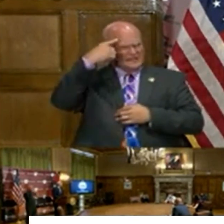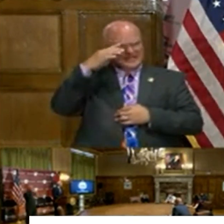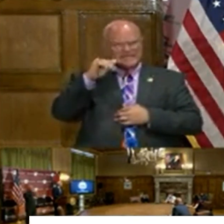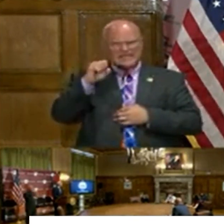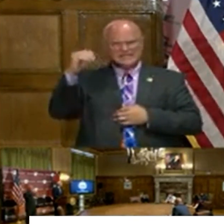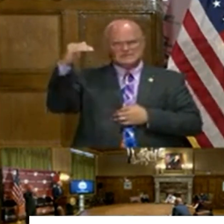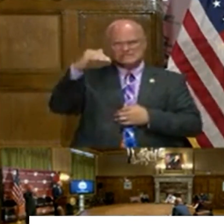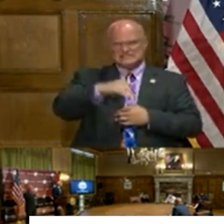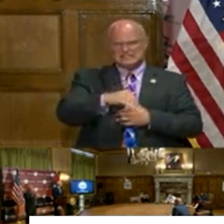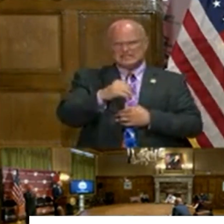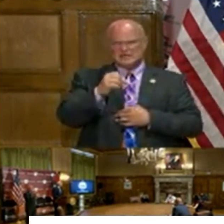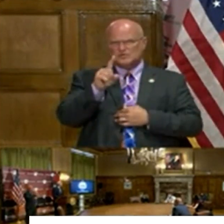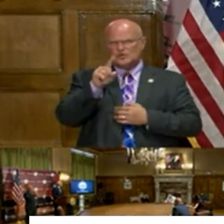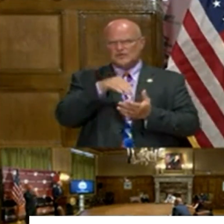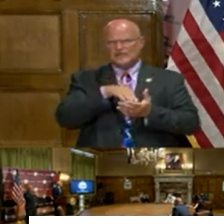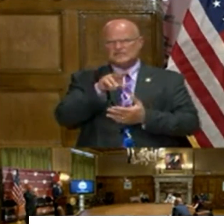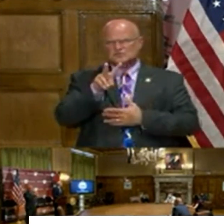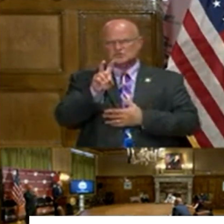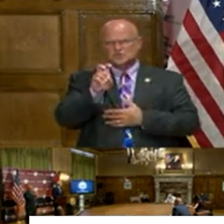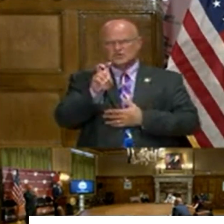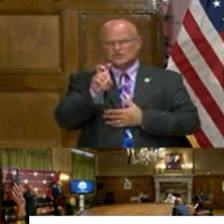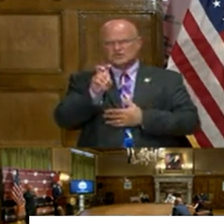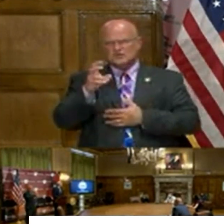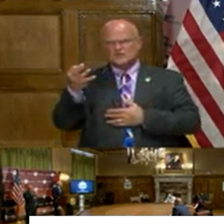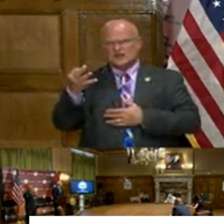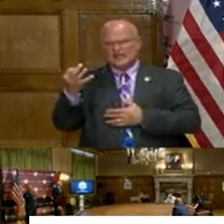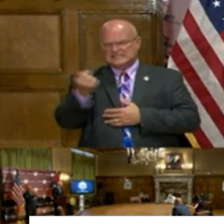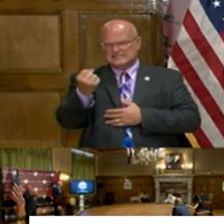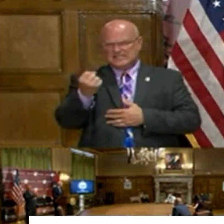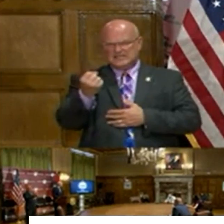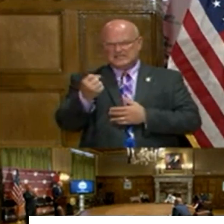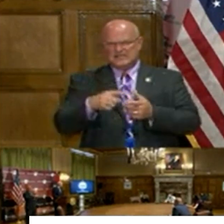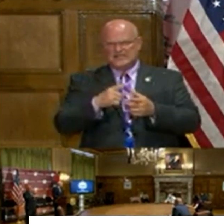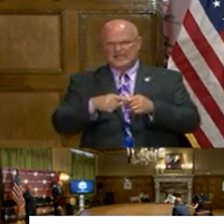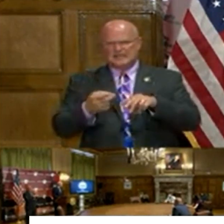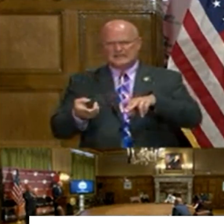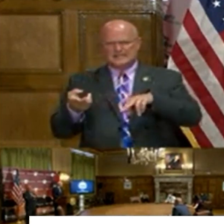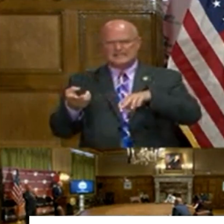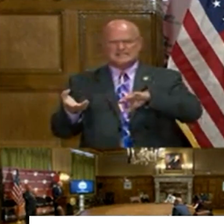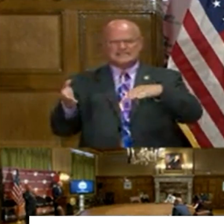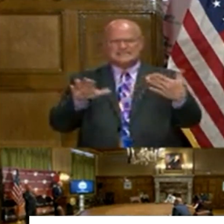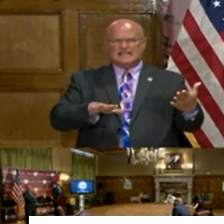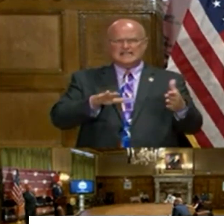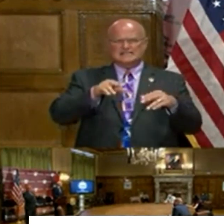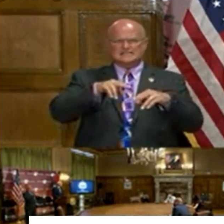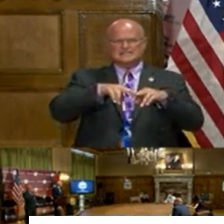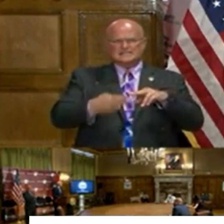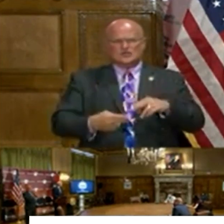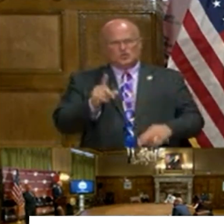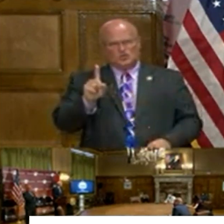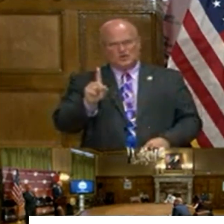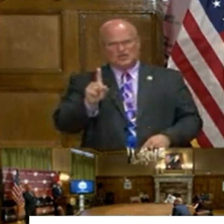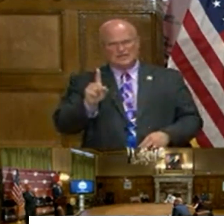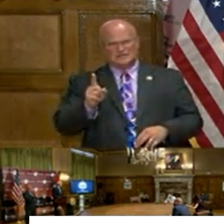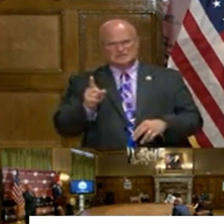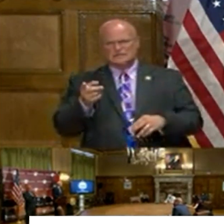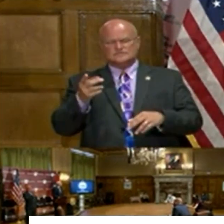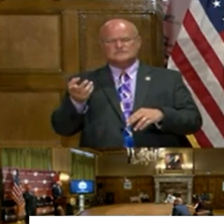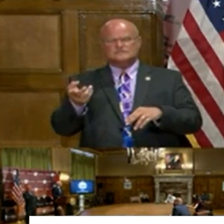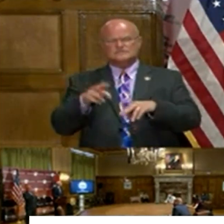went down by 1,200, maybe Friday into Saturday, and then deaths went down by 1 Saturday into